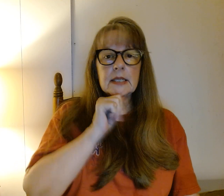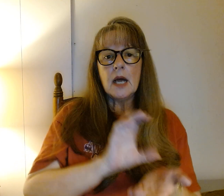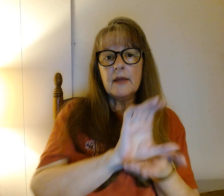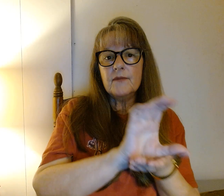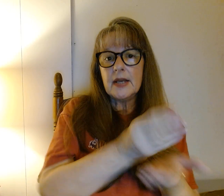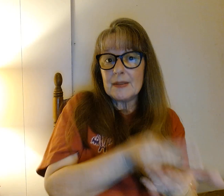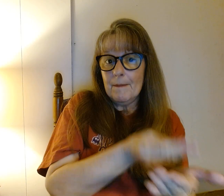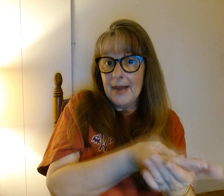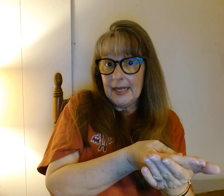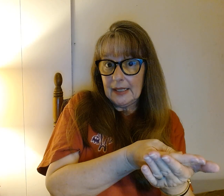not invest money.